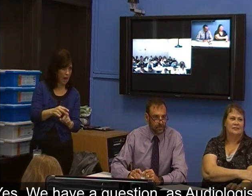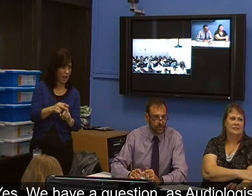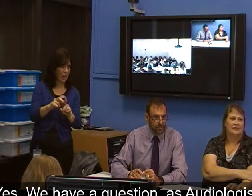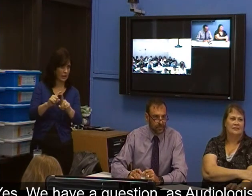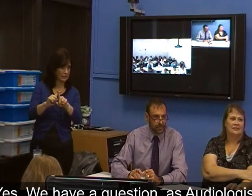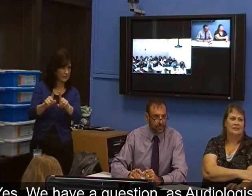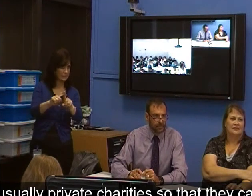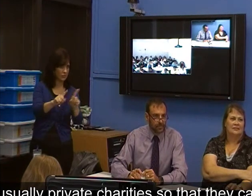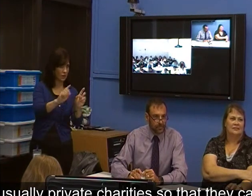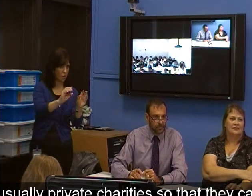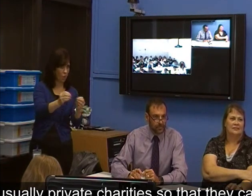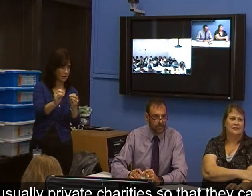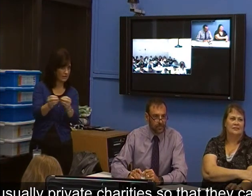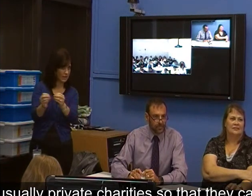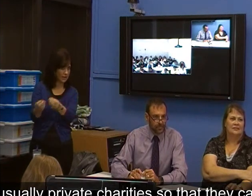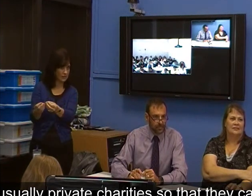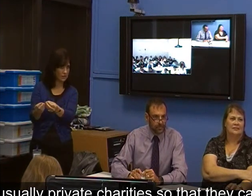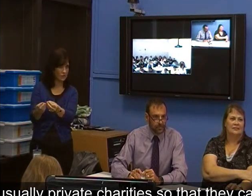different organizations,